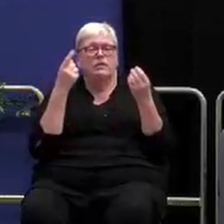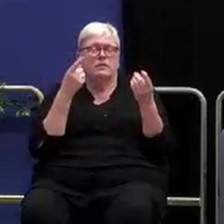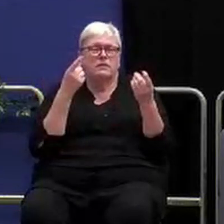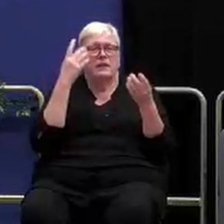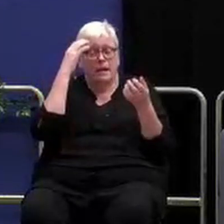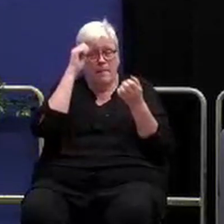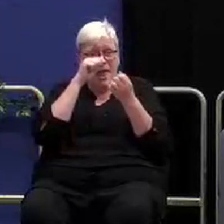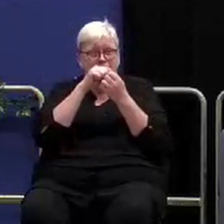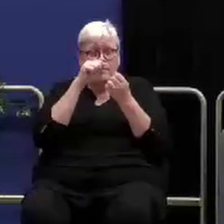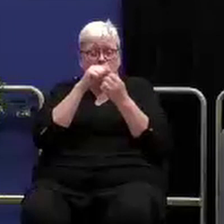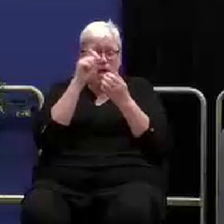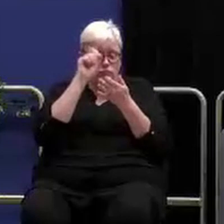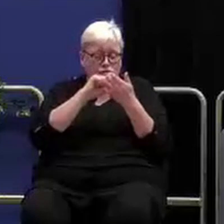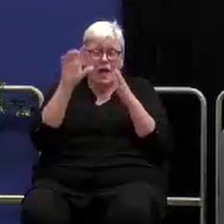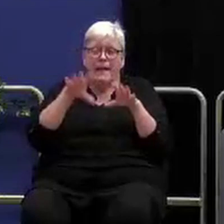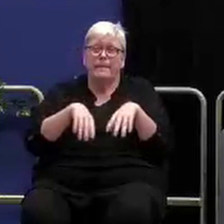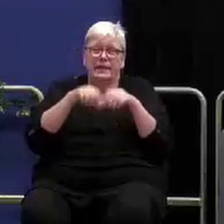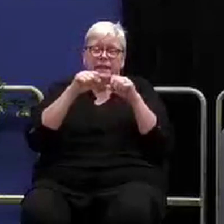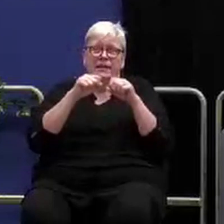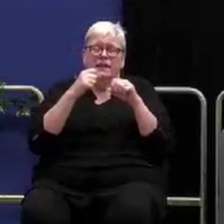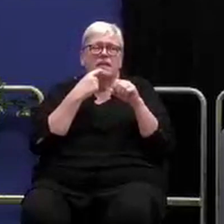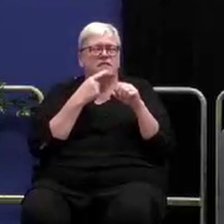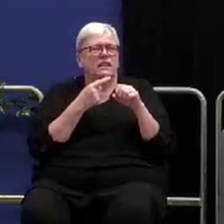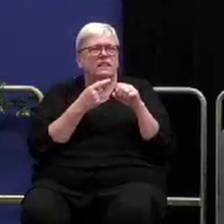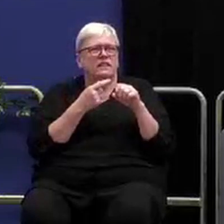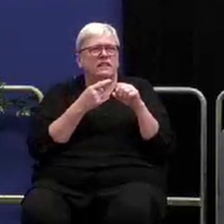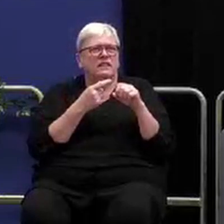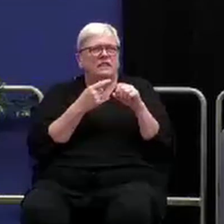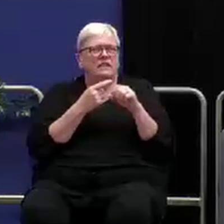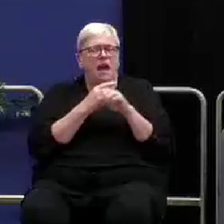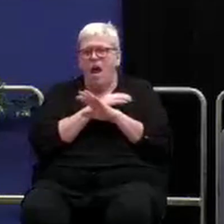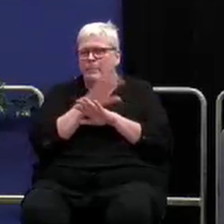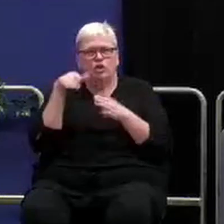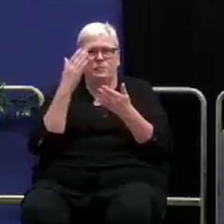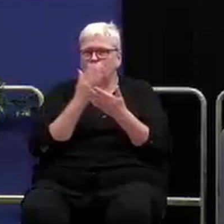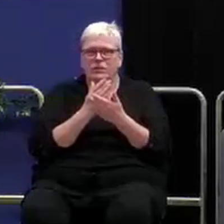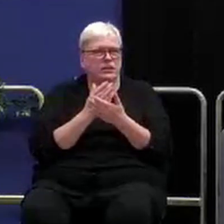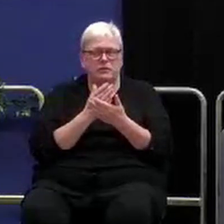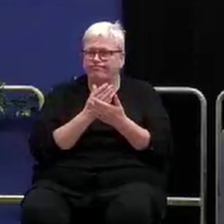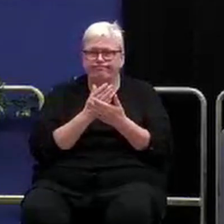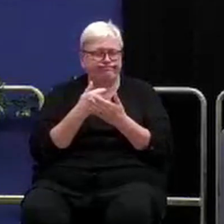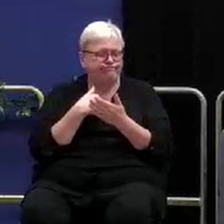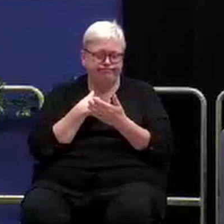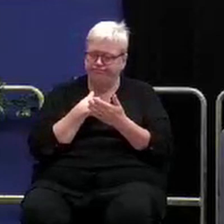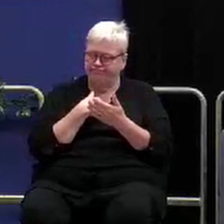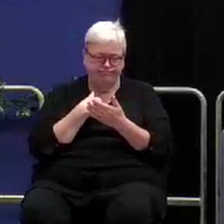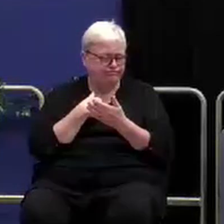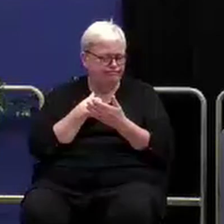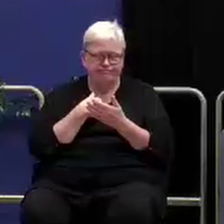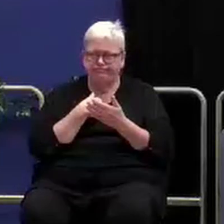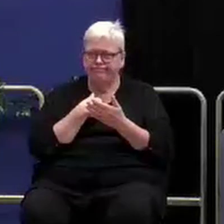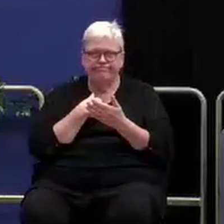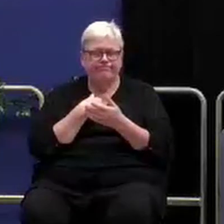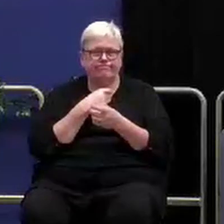memoir, like right at the beginning, I say I'm not to be trusted. I am the